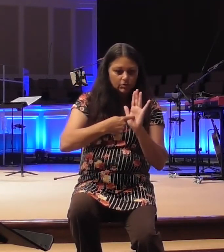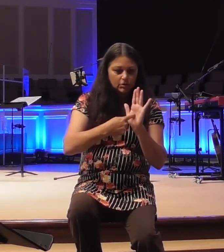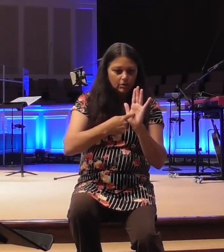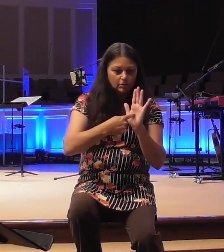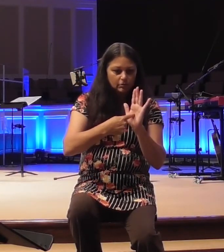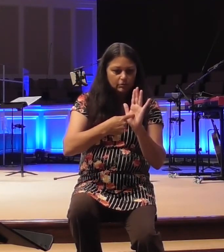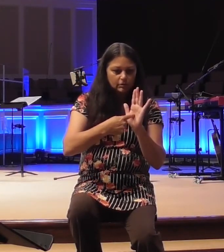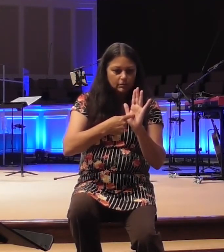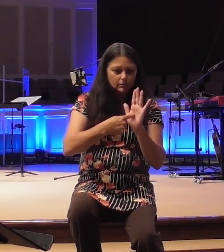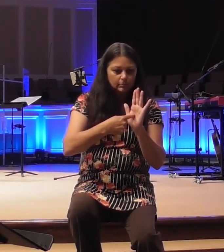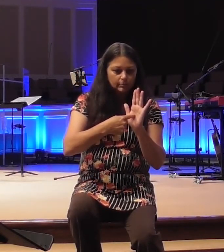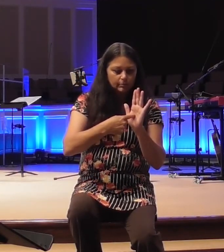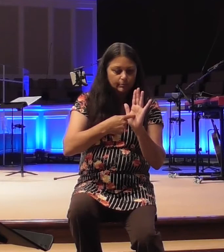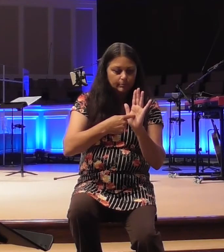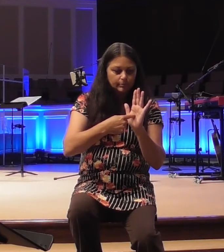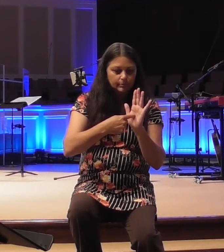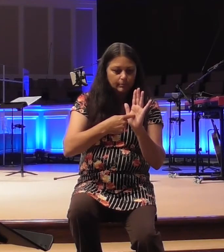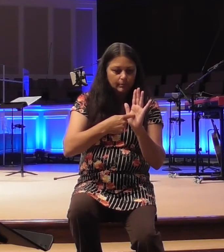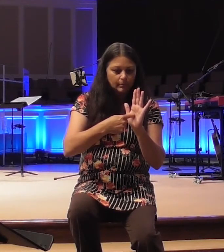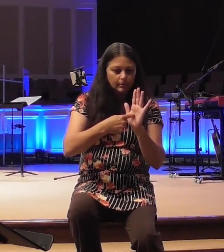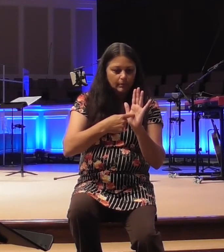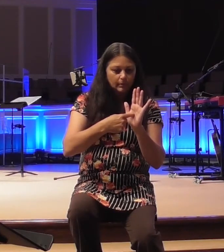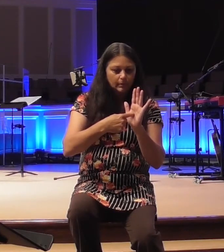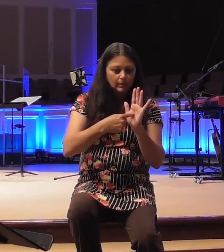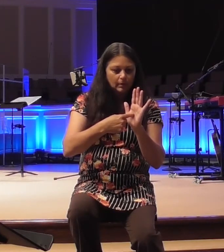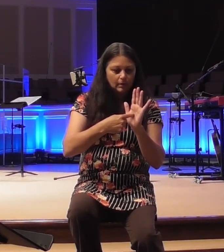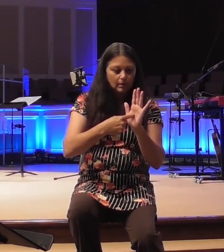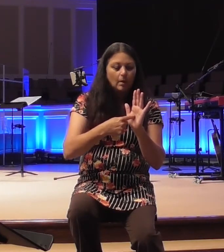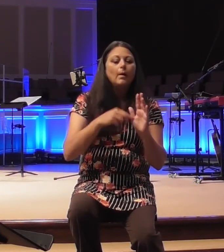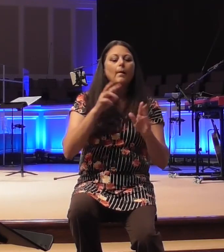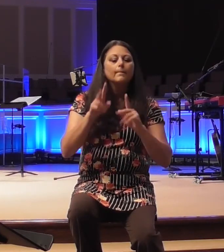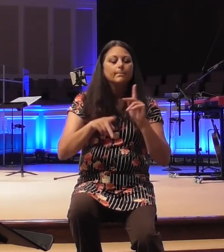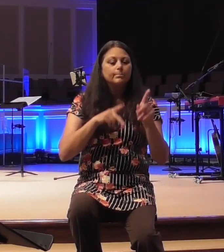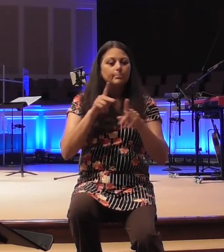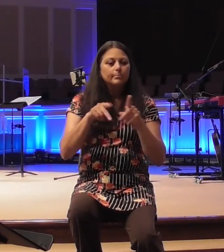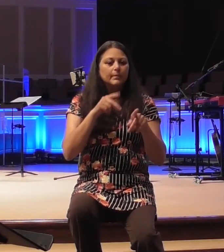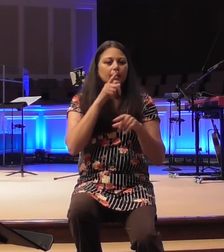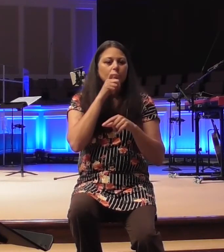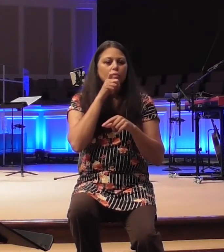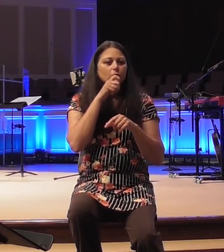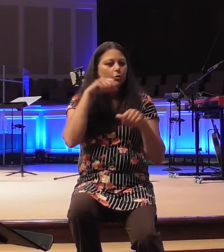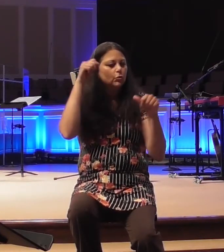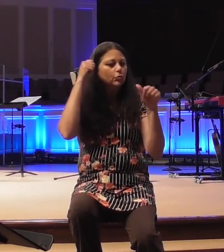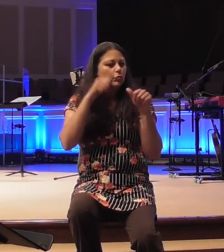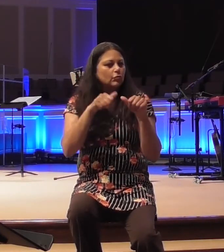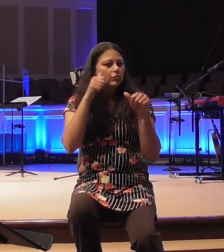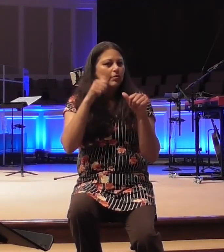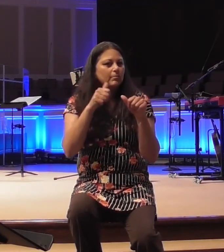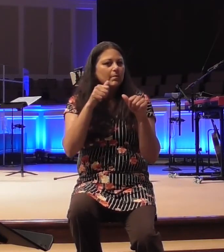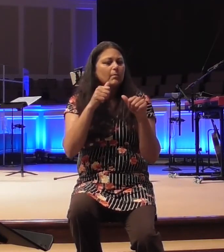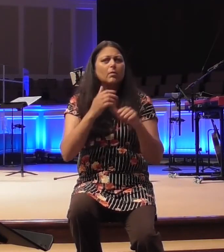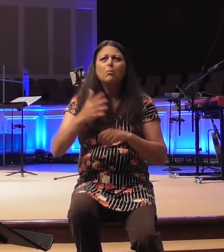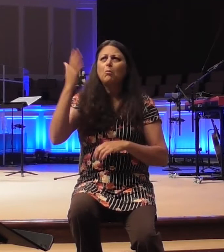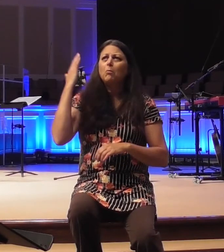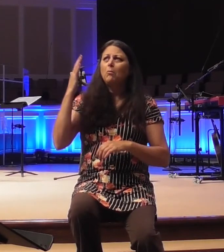and self-focused memory. Those who remembered the good old days when everything was